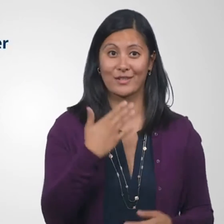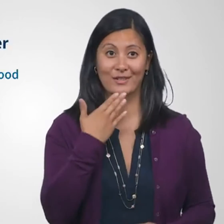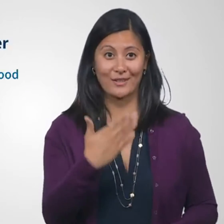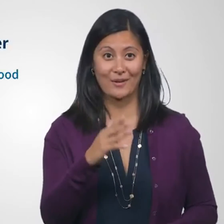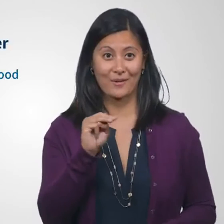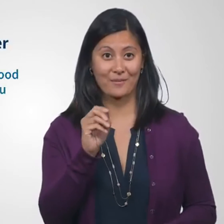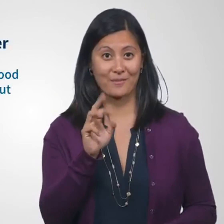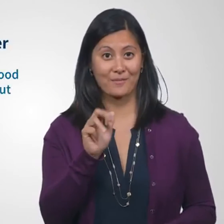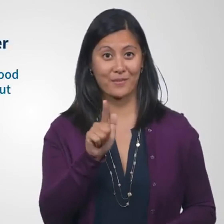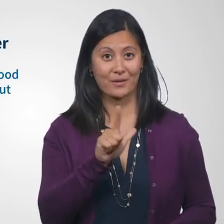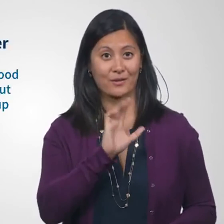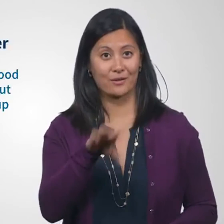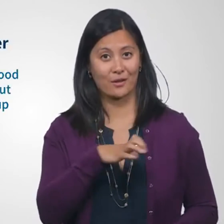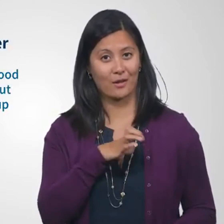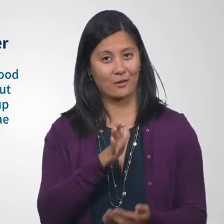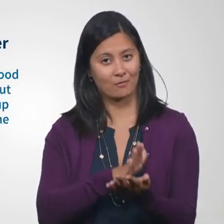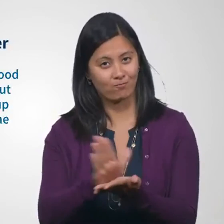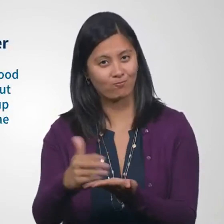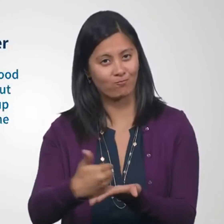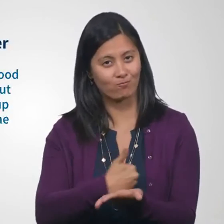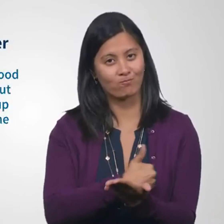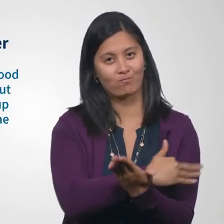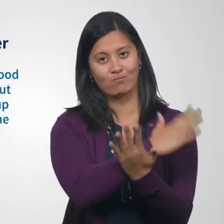good moral character throughout the statutory period